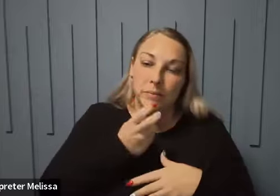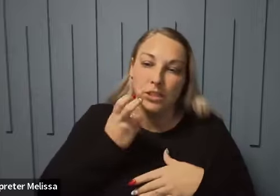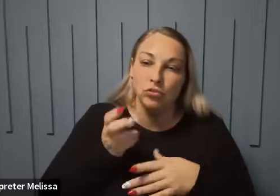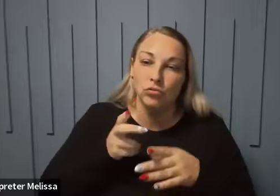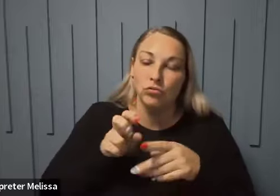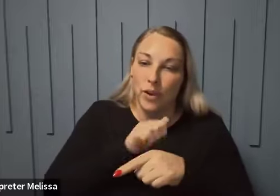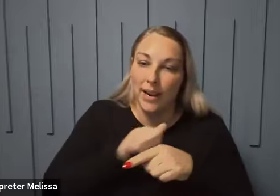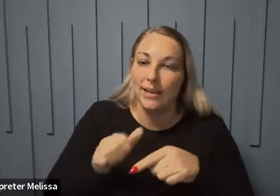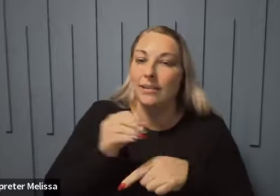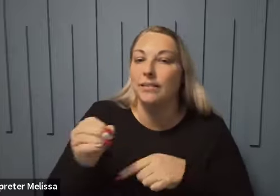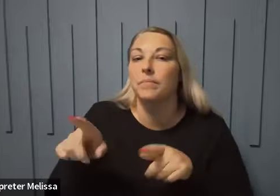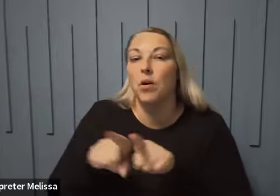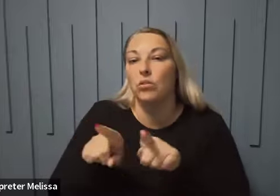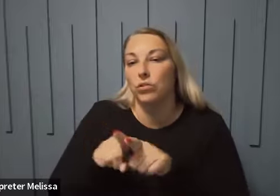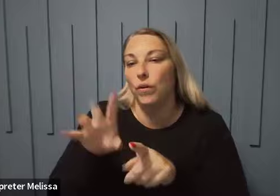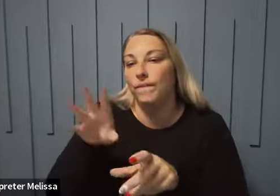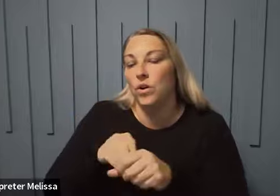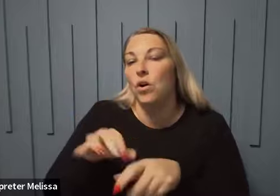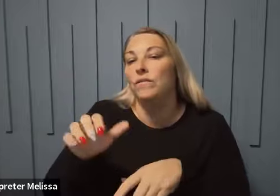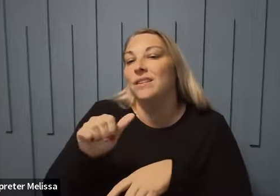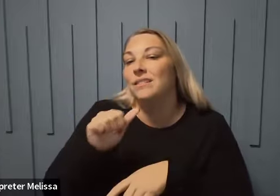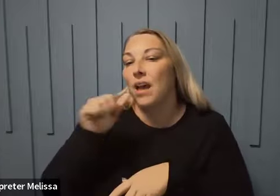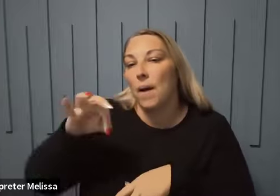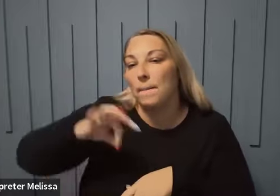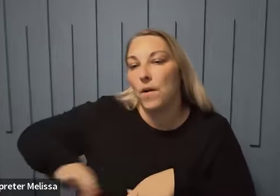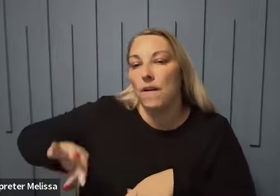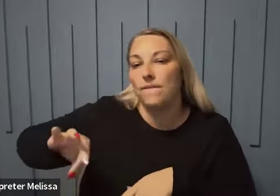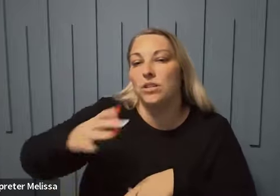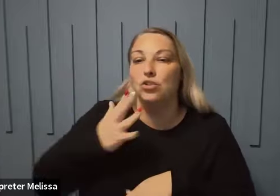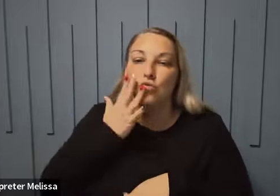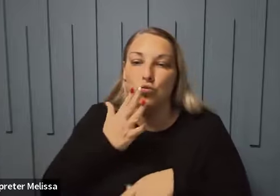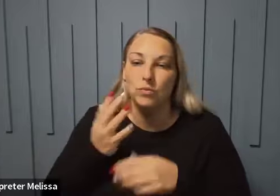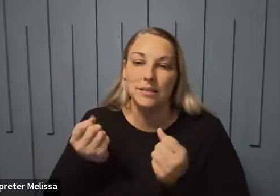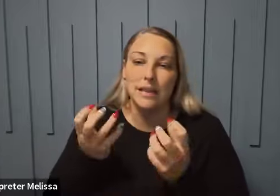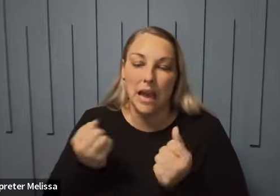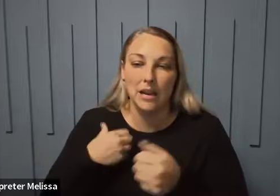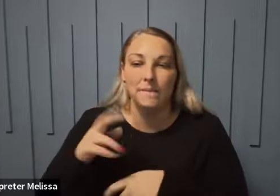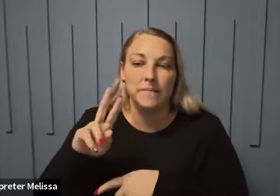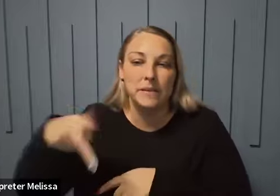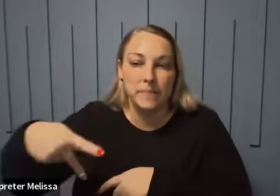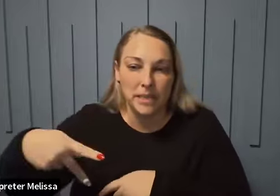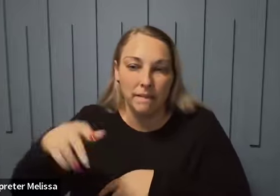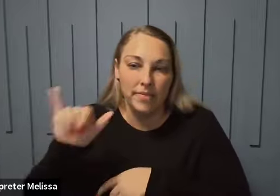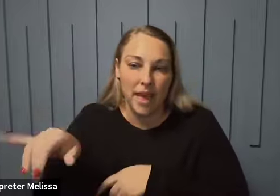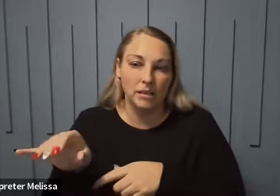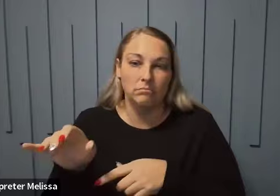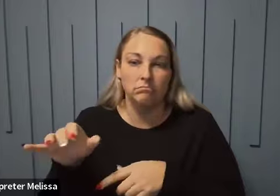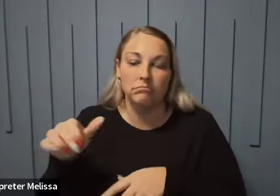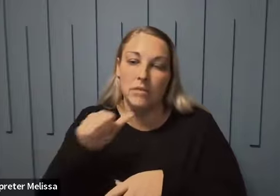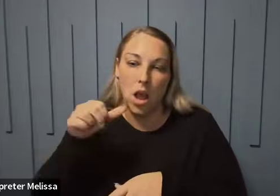administrator, and I'm part of an organization, a nonprofit called Kuhn Incorporated. I'm the vice president of that organization.